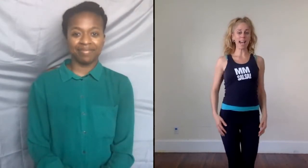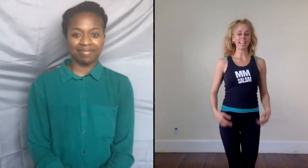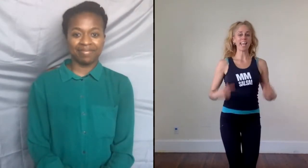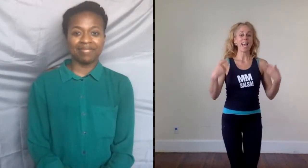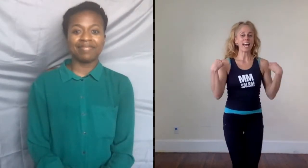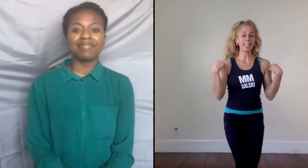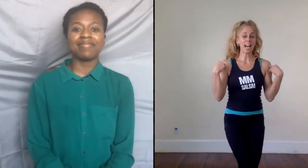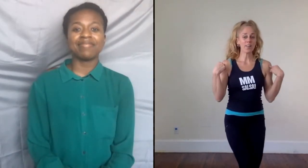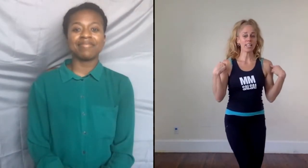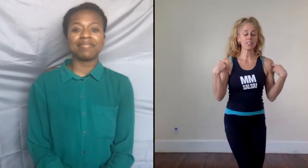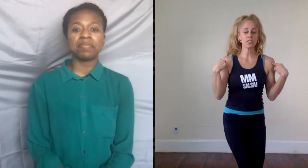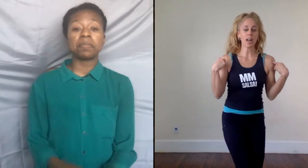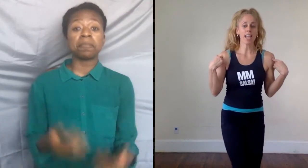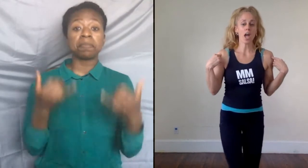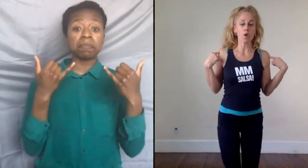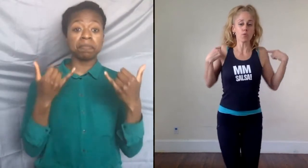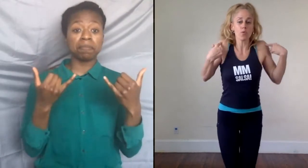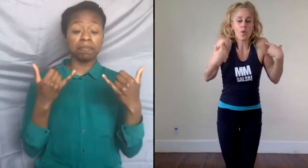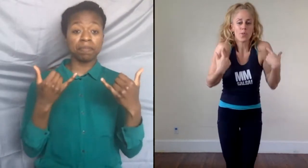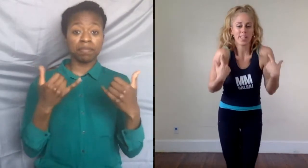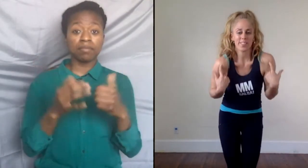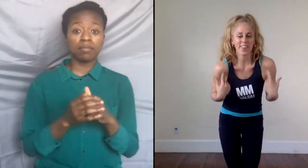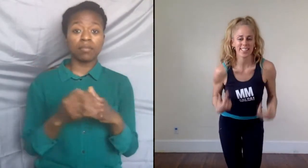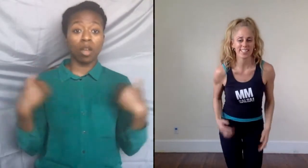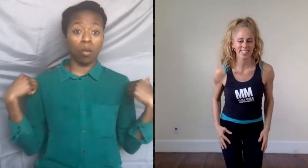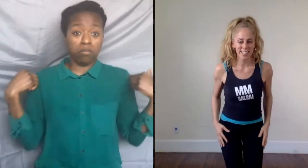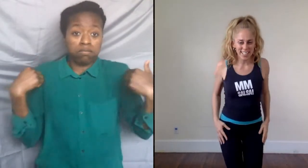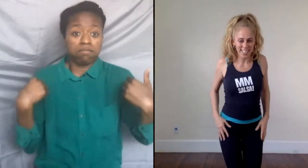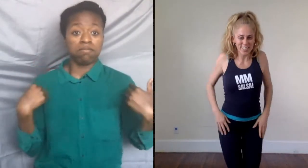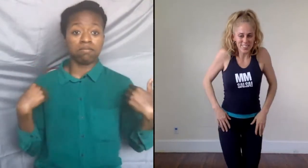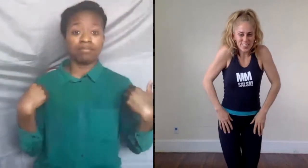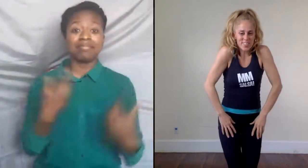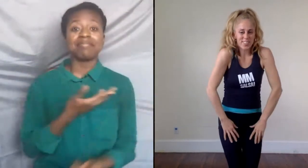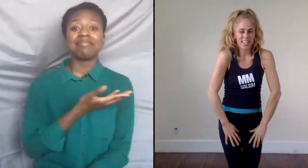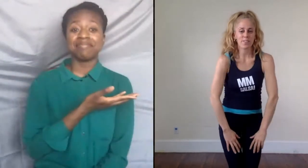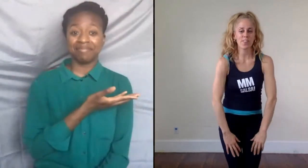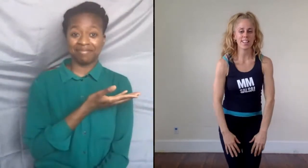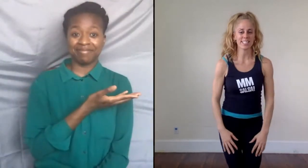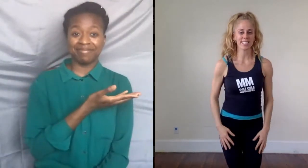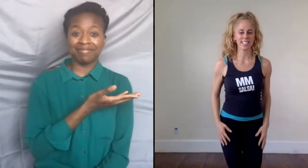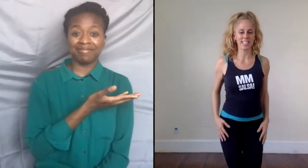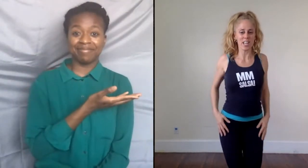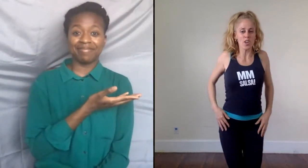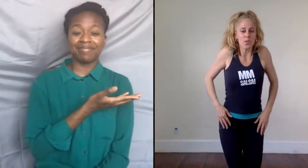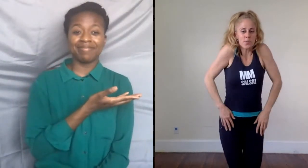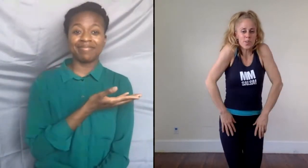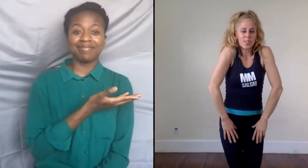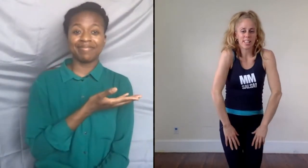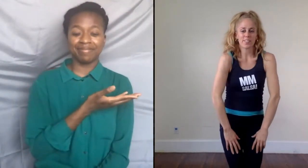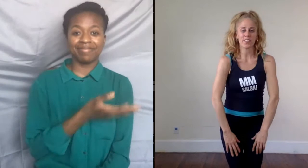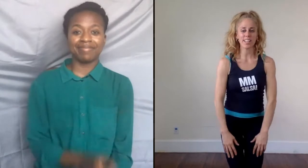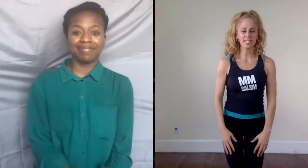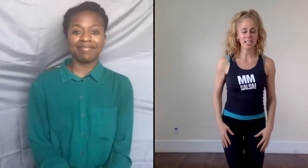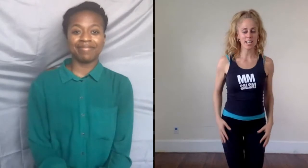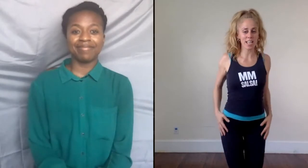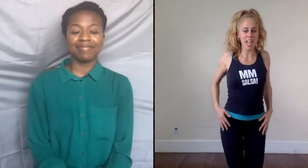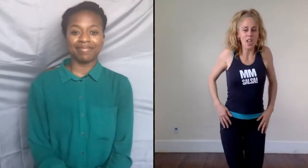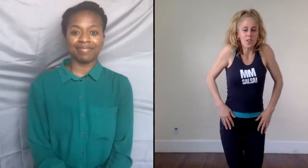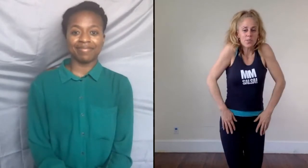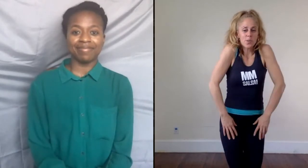rolling back. And now let's try rolling front, rolling front, rolling